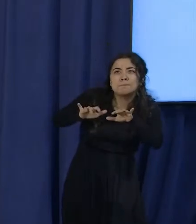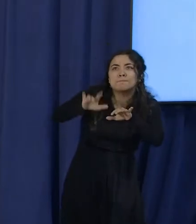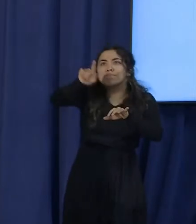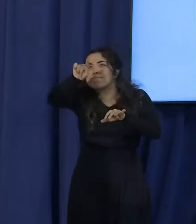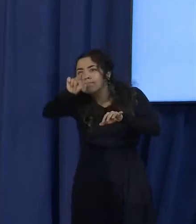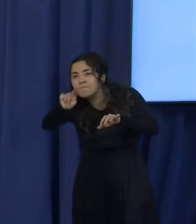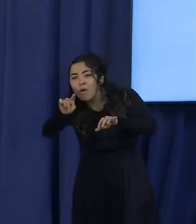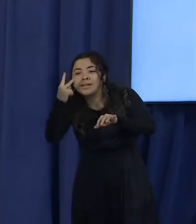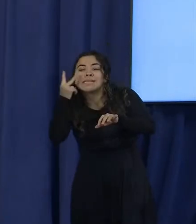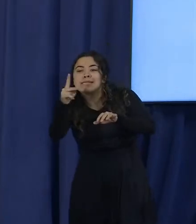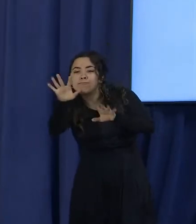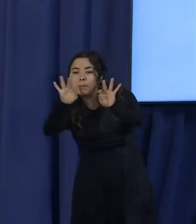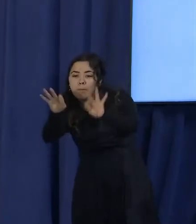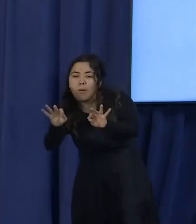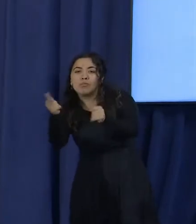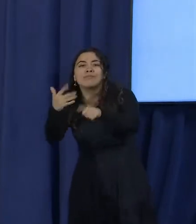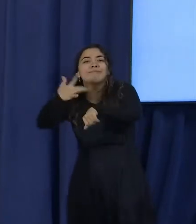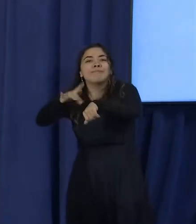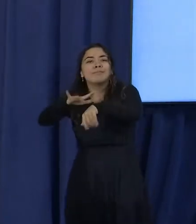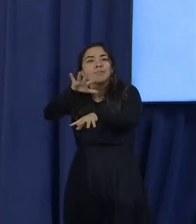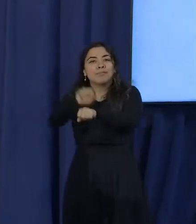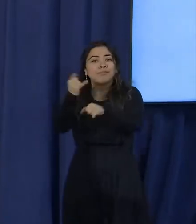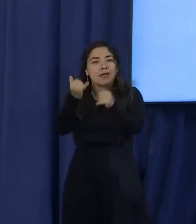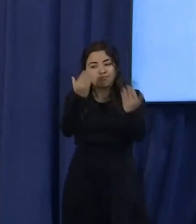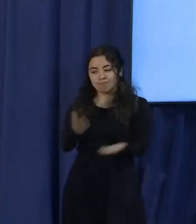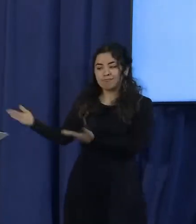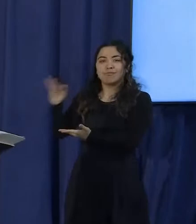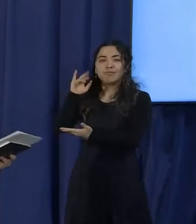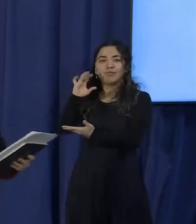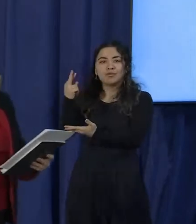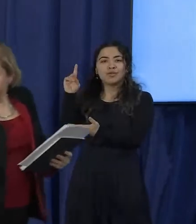publicly available appointments. And with that, I'll welcome up Richard Fine.